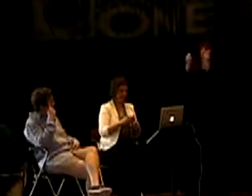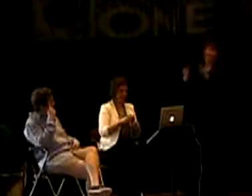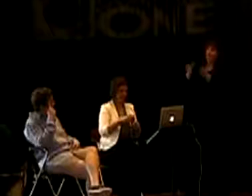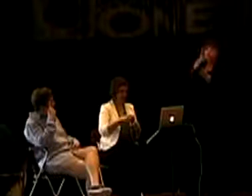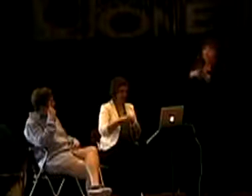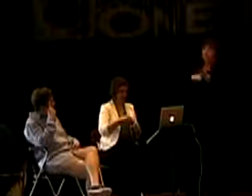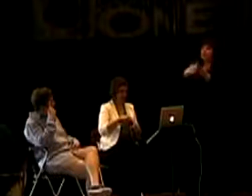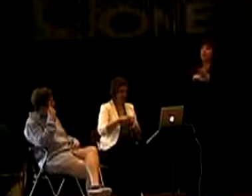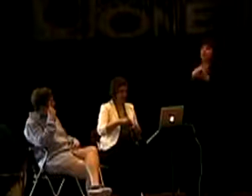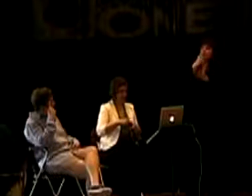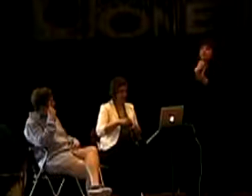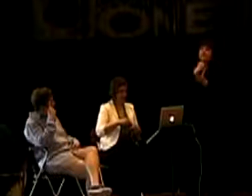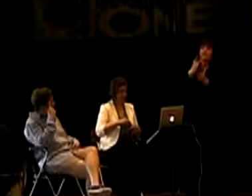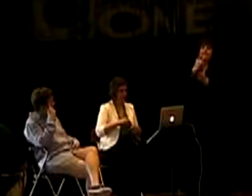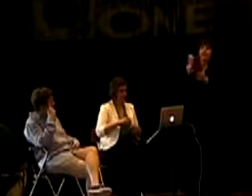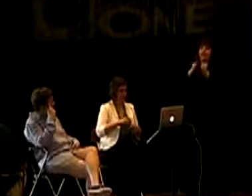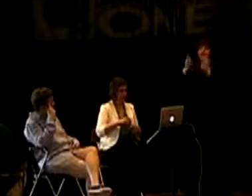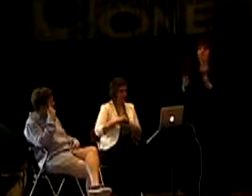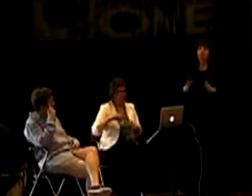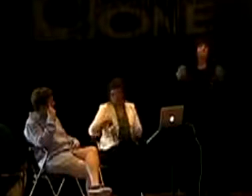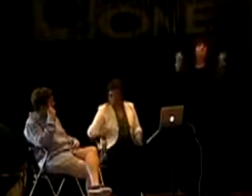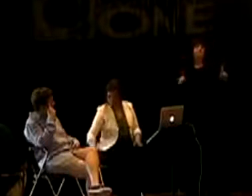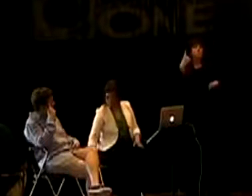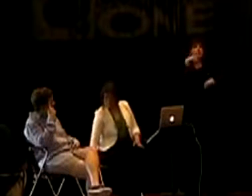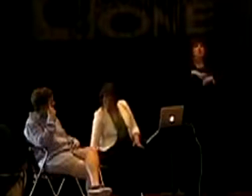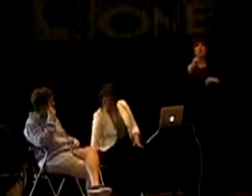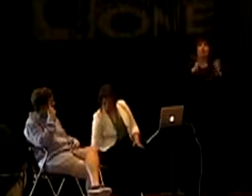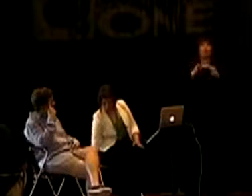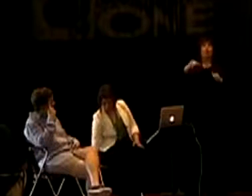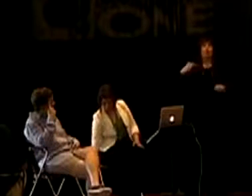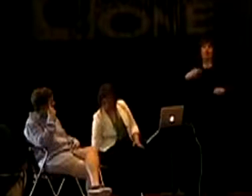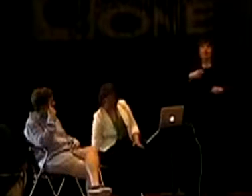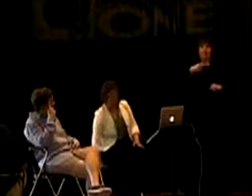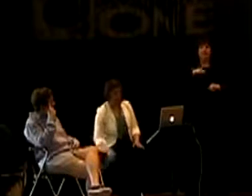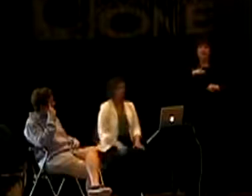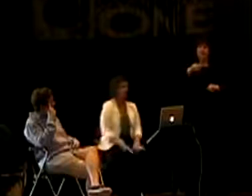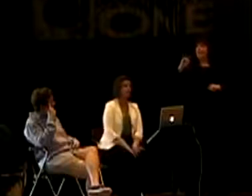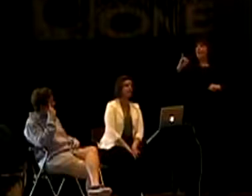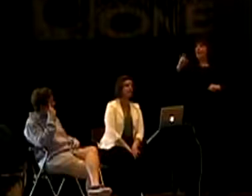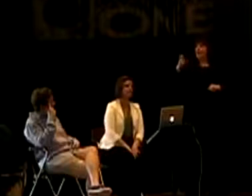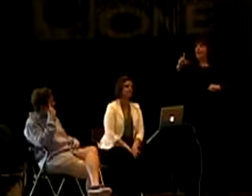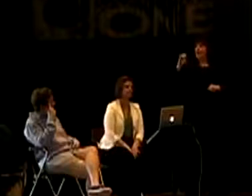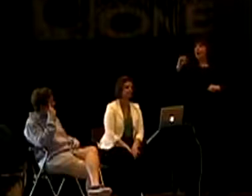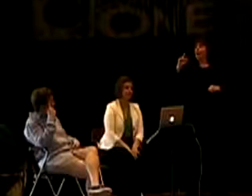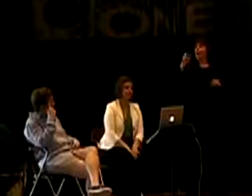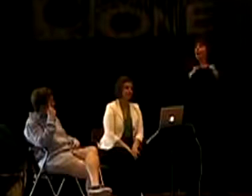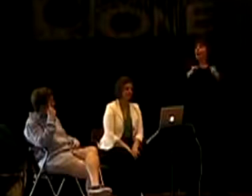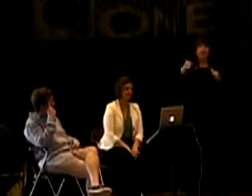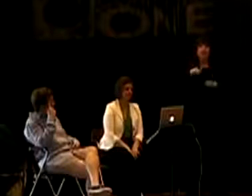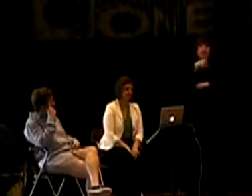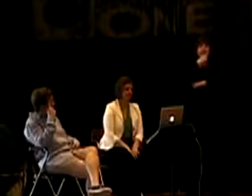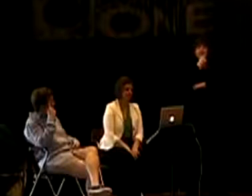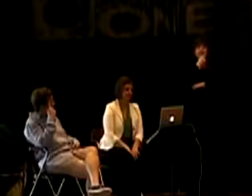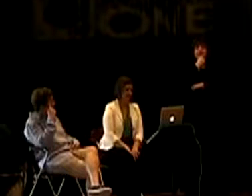performers. And I was voicing for her in a show at Mixed Blood Theater. And at the same time, I was